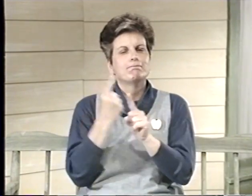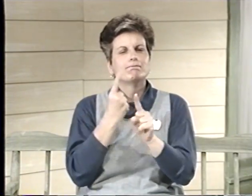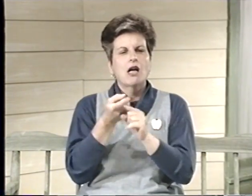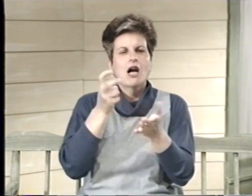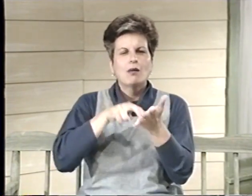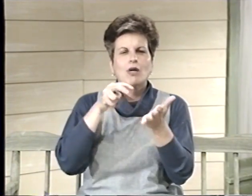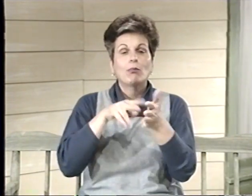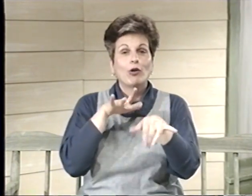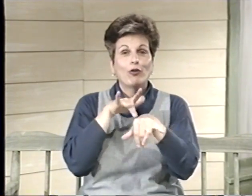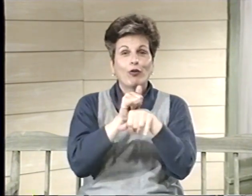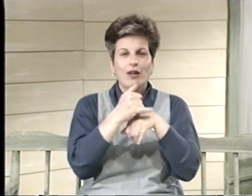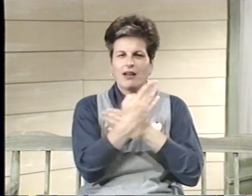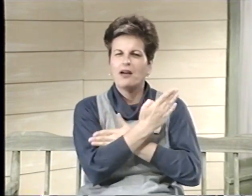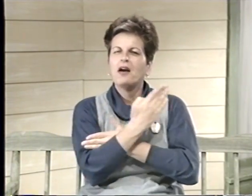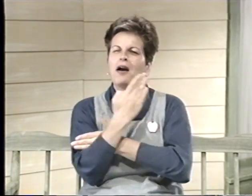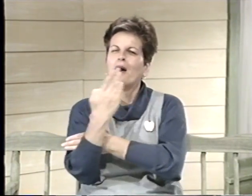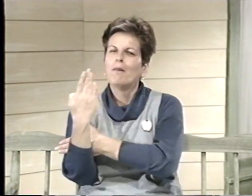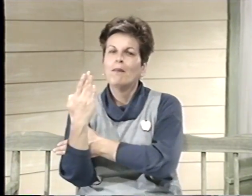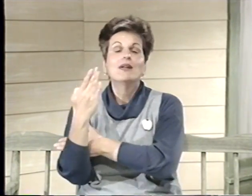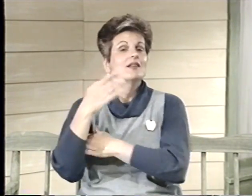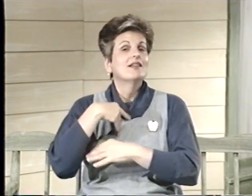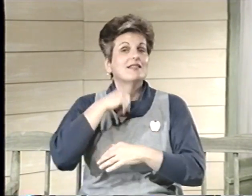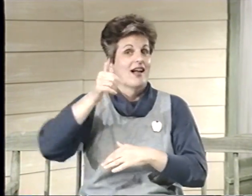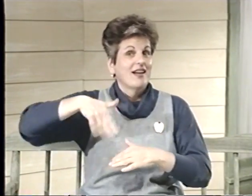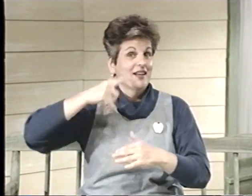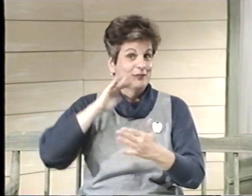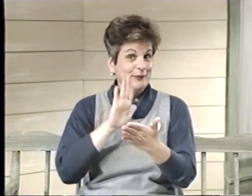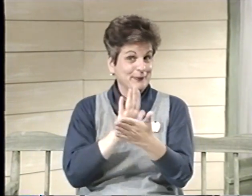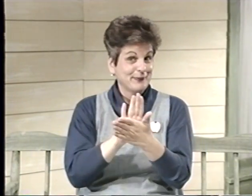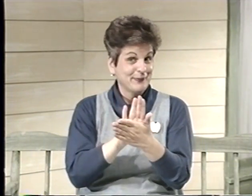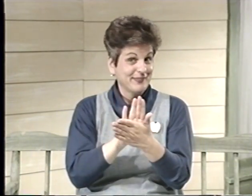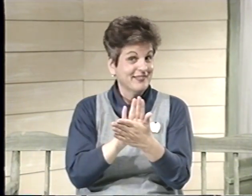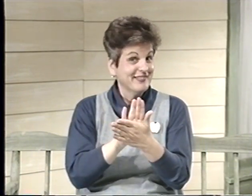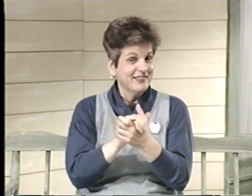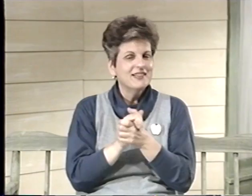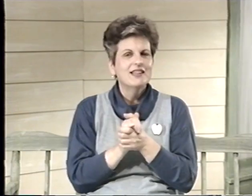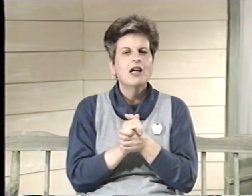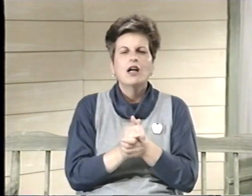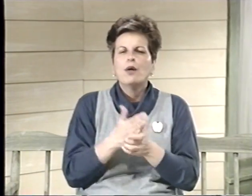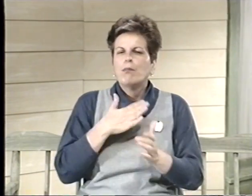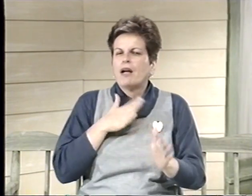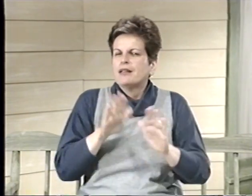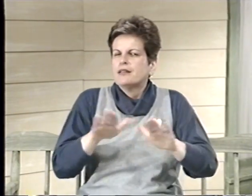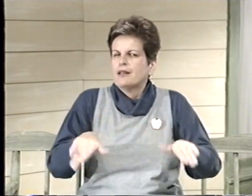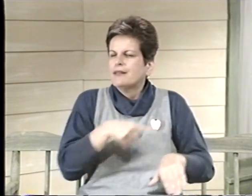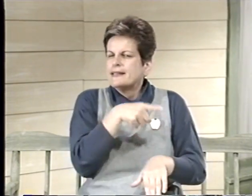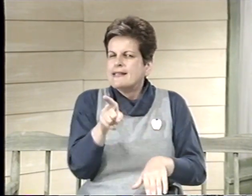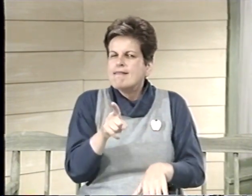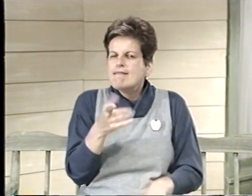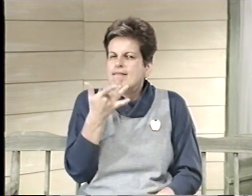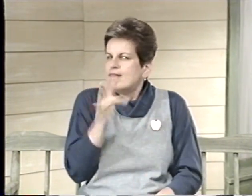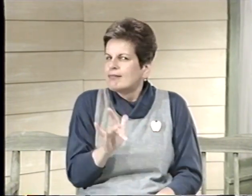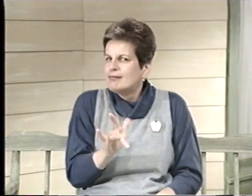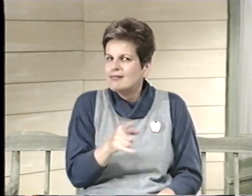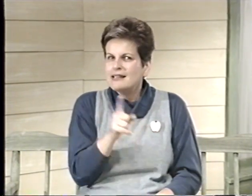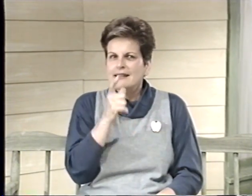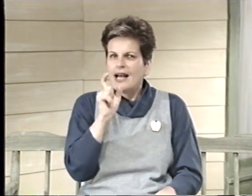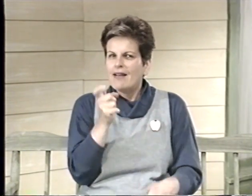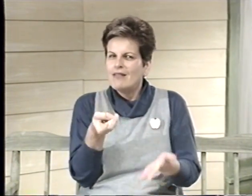so I made sure I got up early every morning so I wouldn't be late for school. My children are lucky. They